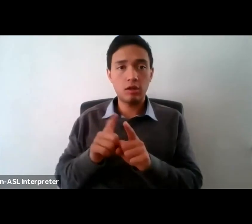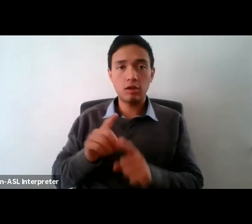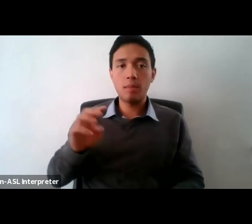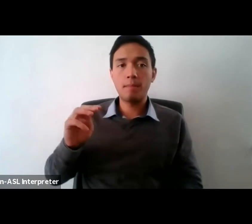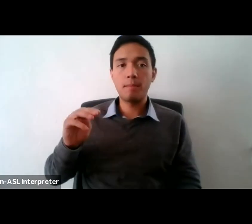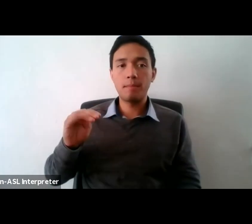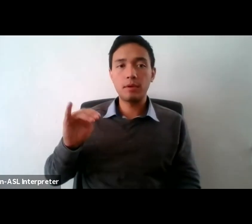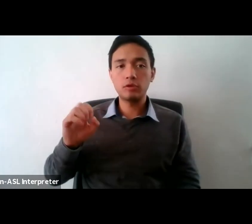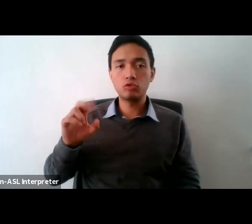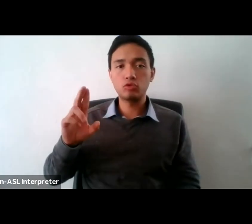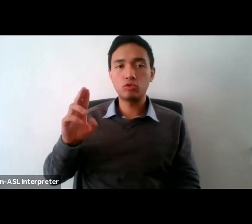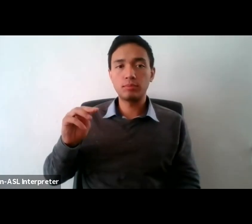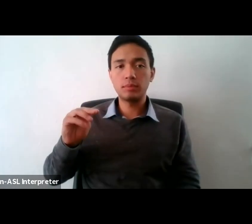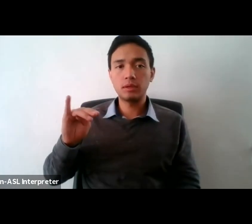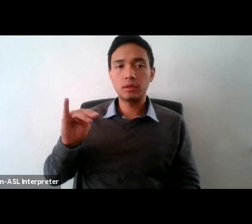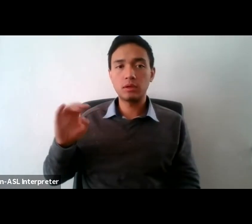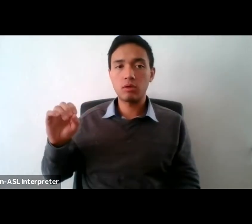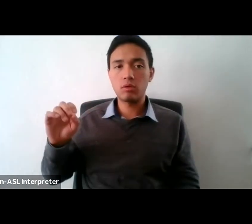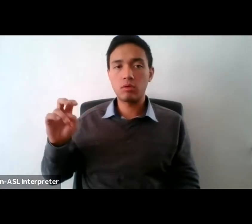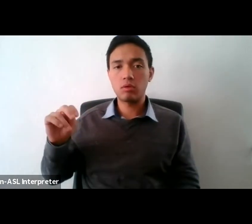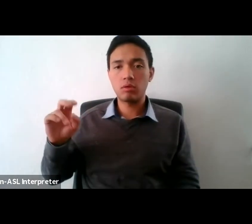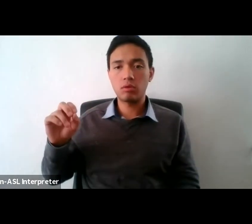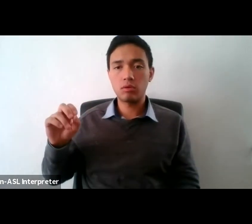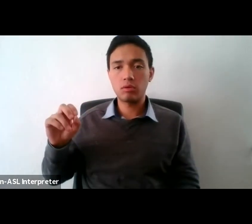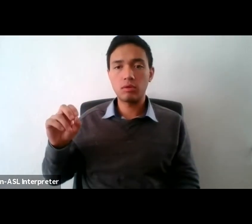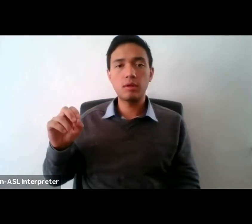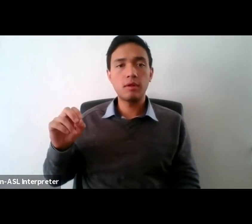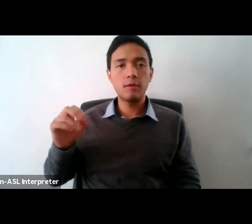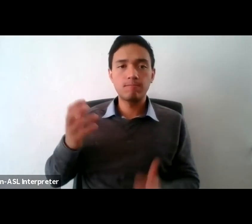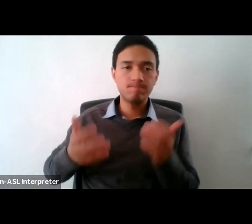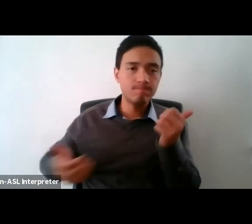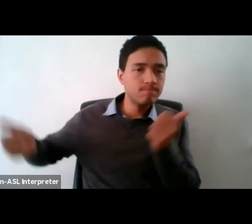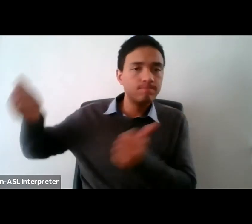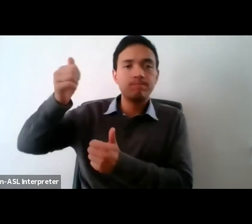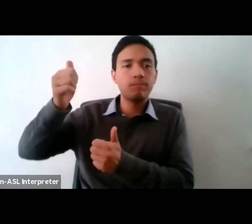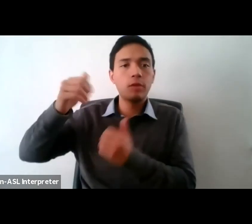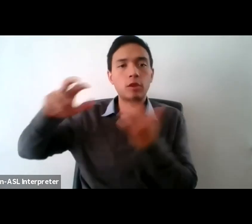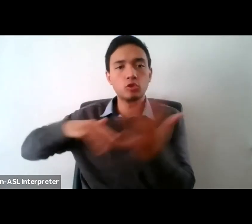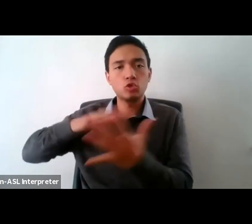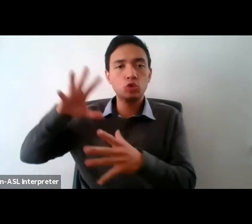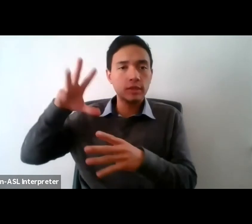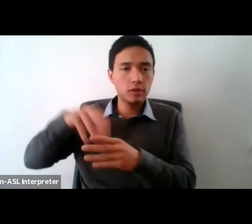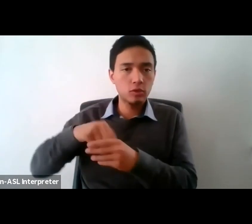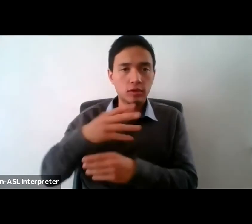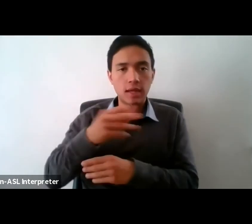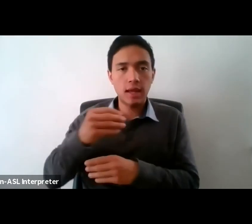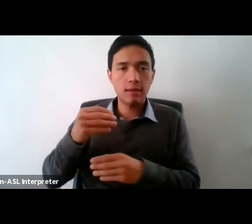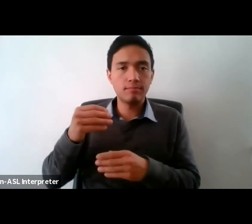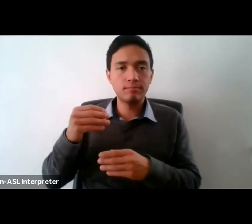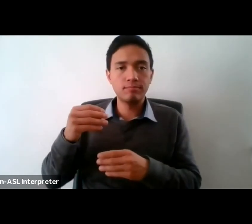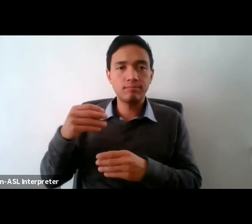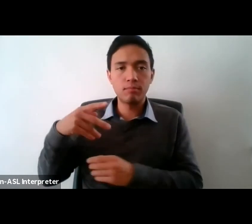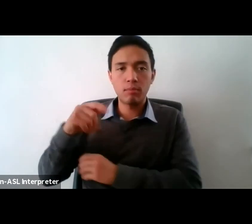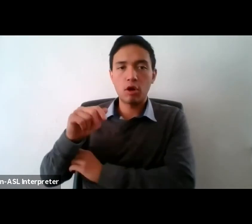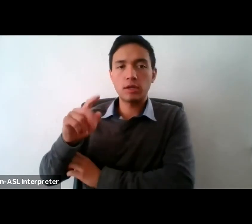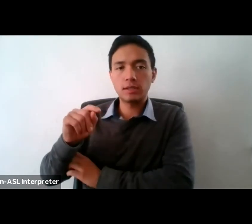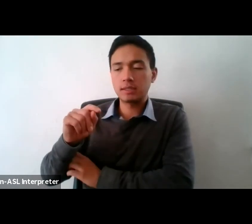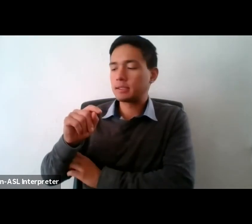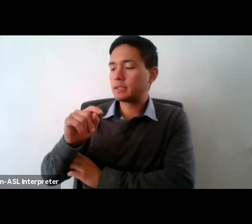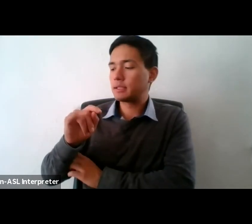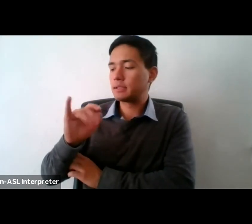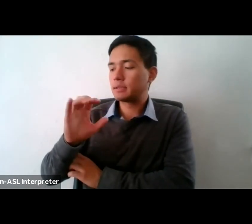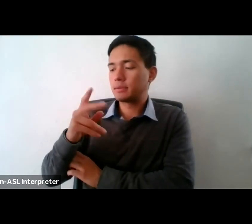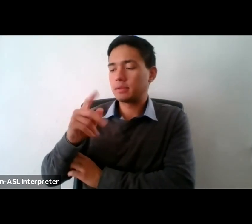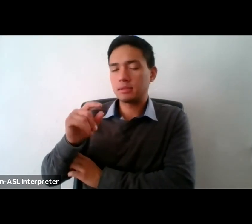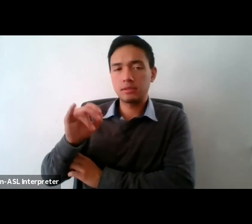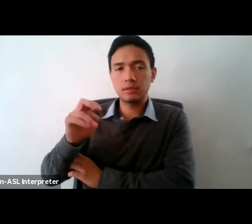Ono, the Chief of the Social Inclusion and Participation Branch at UNDESA, to deliver